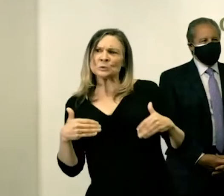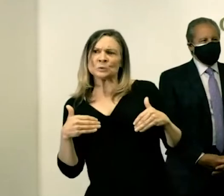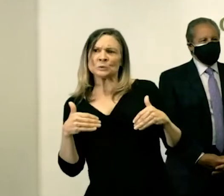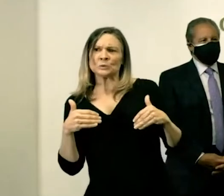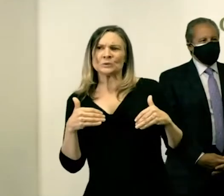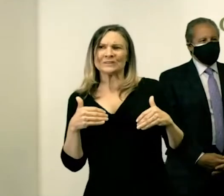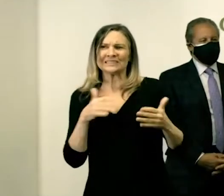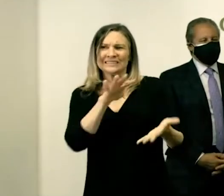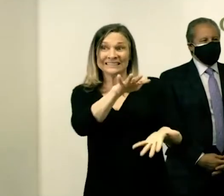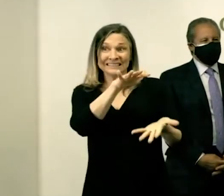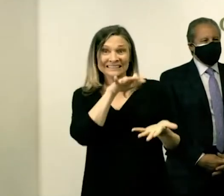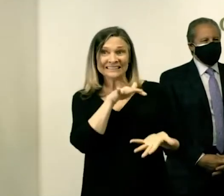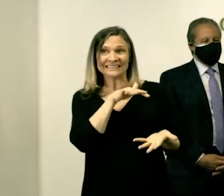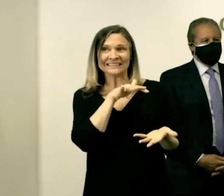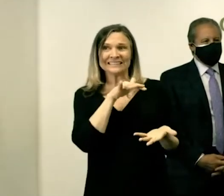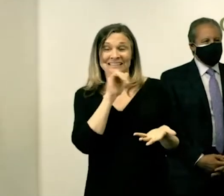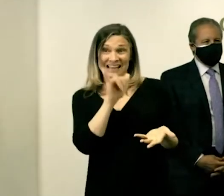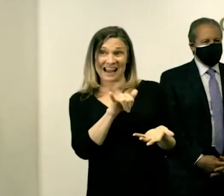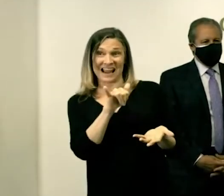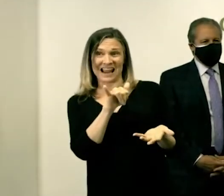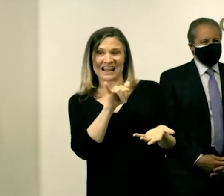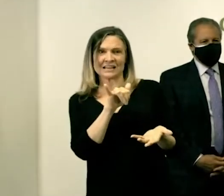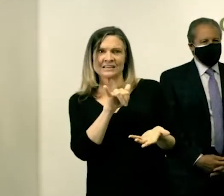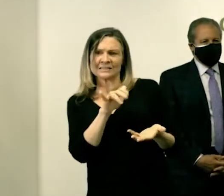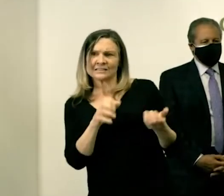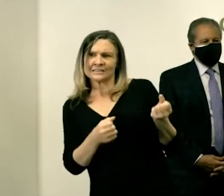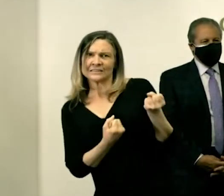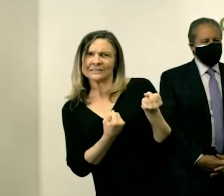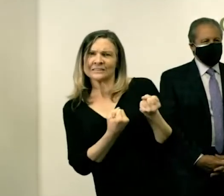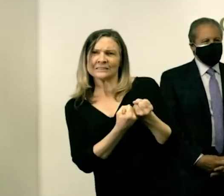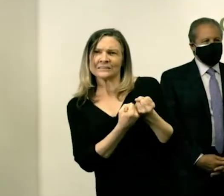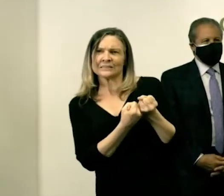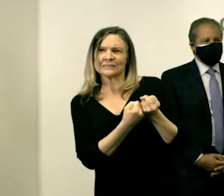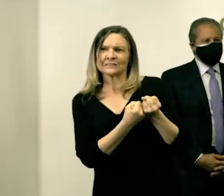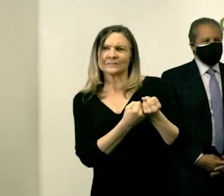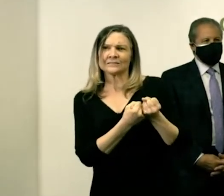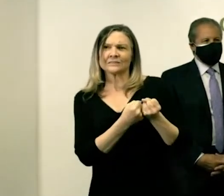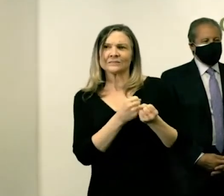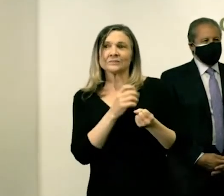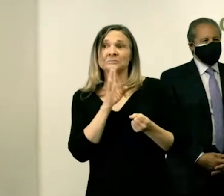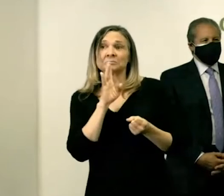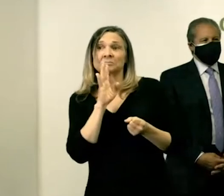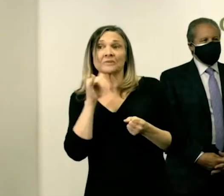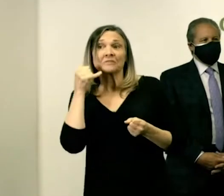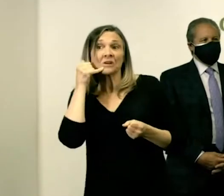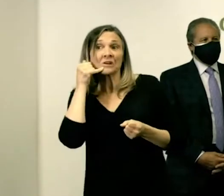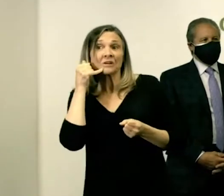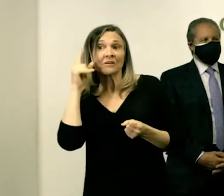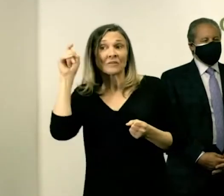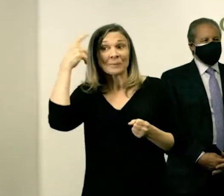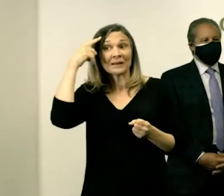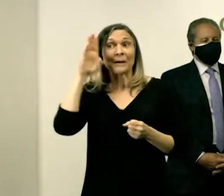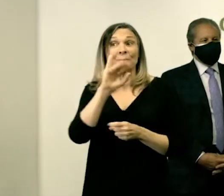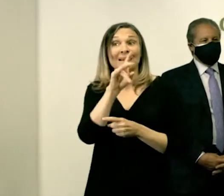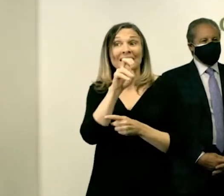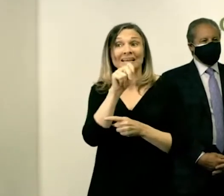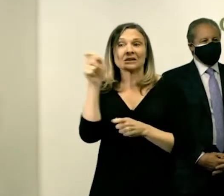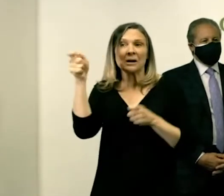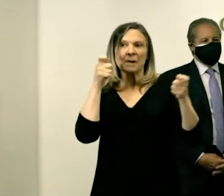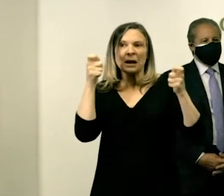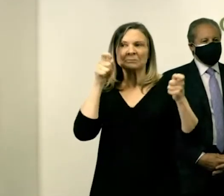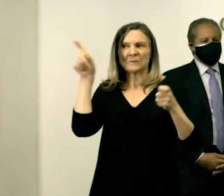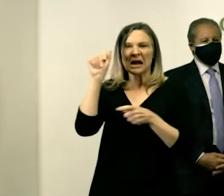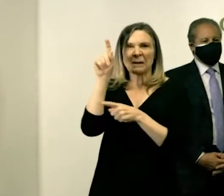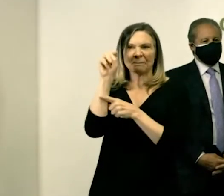ago. That was reinforced on a call with governors by the Biden administration, reinforced again this